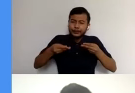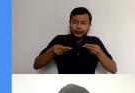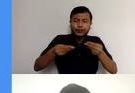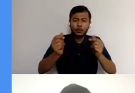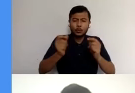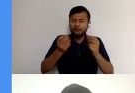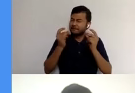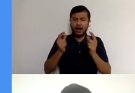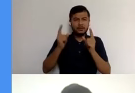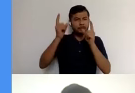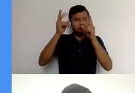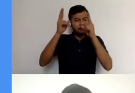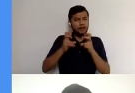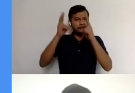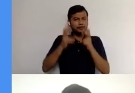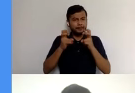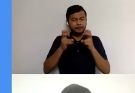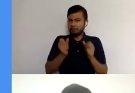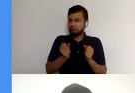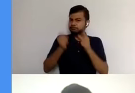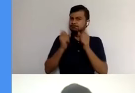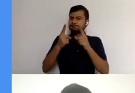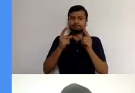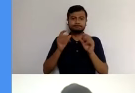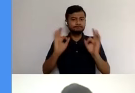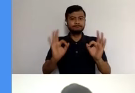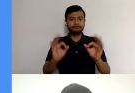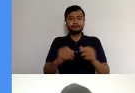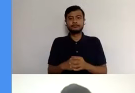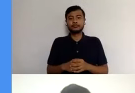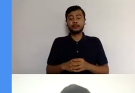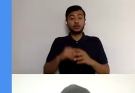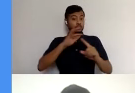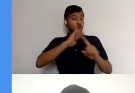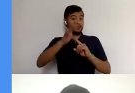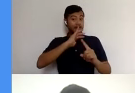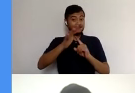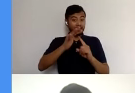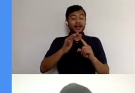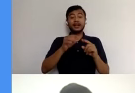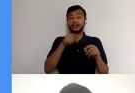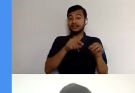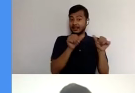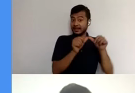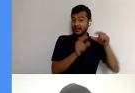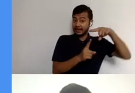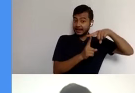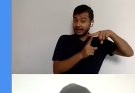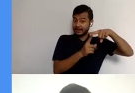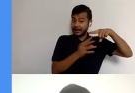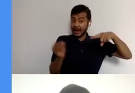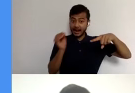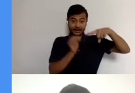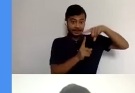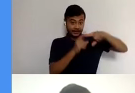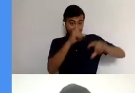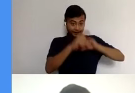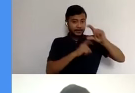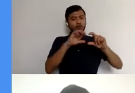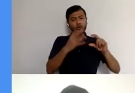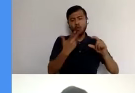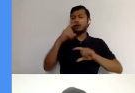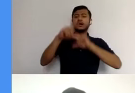environments. So Wi-Fi, nonetheless, whether it be for AT&T or otherwise, it is a critical,